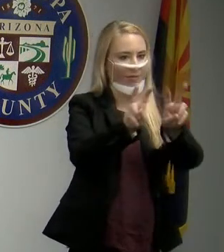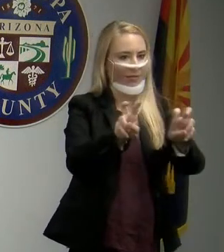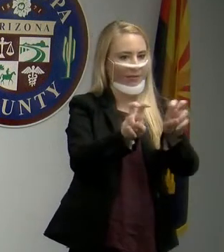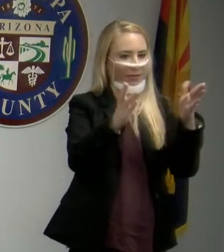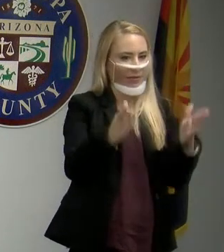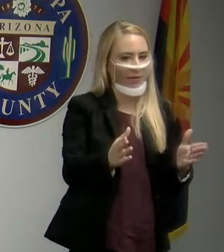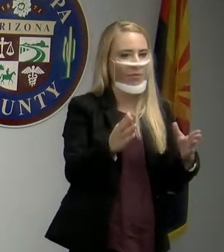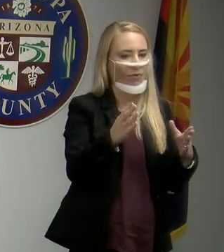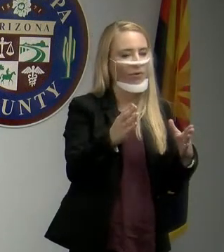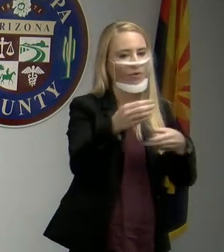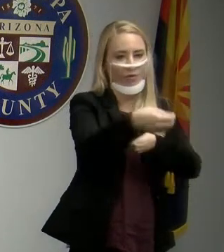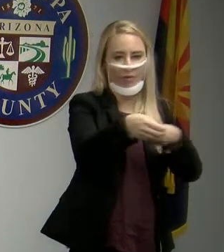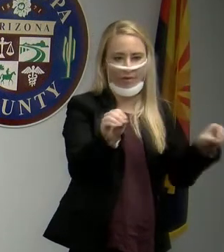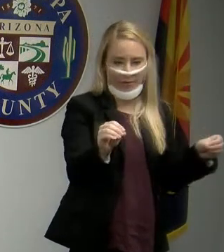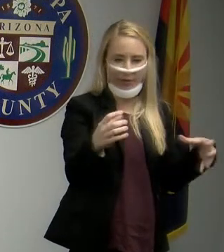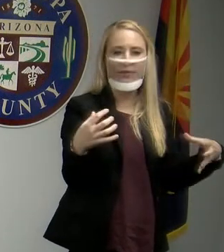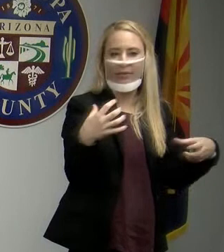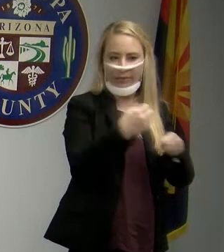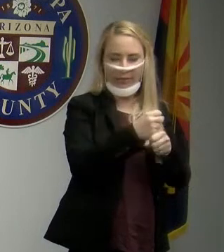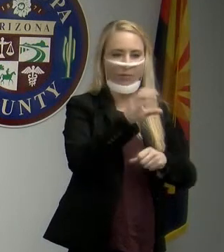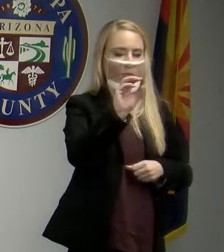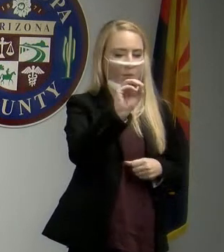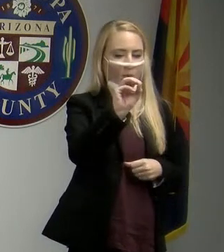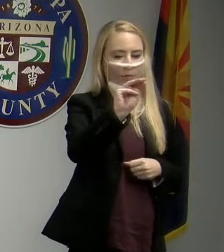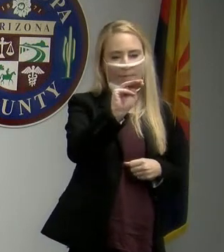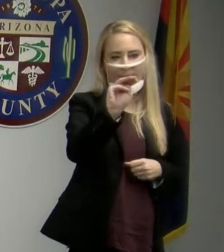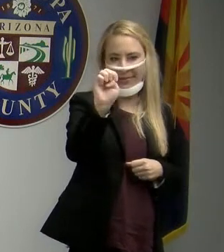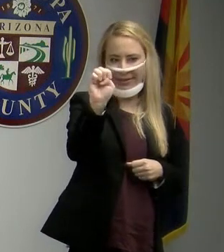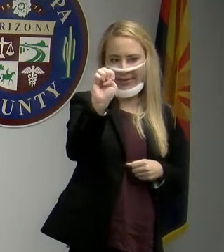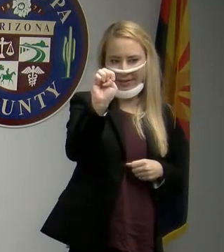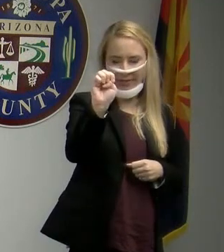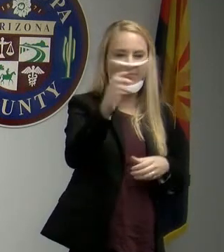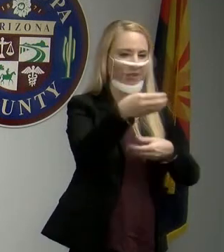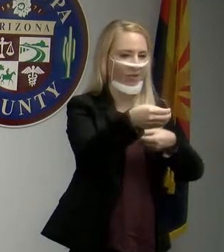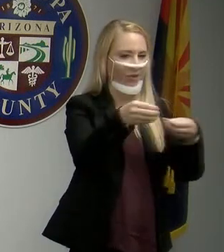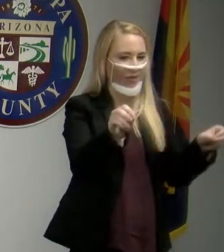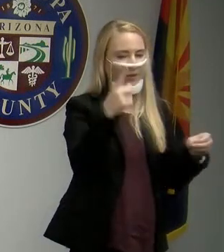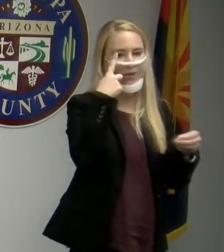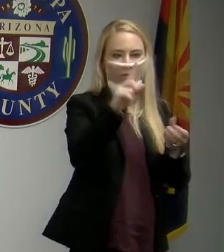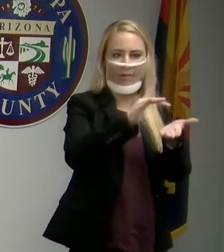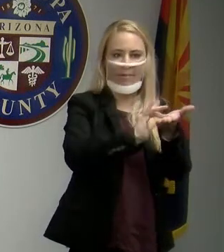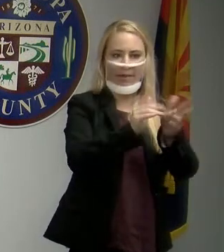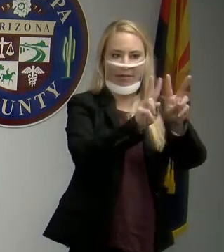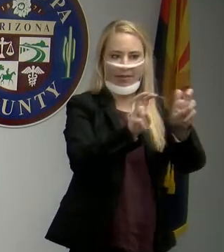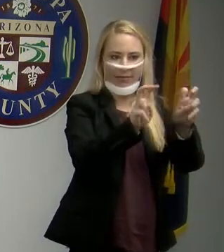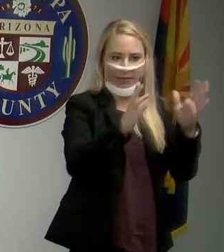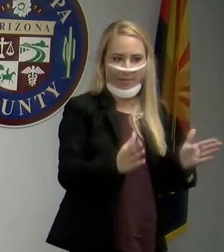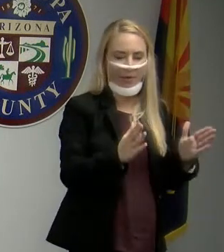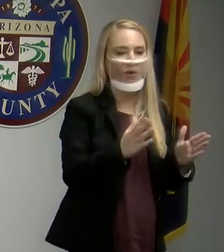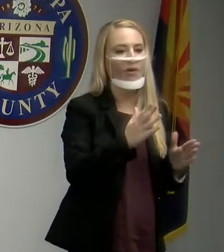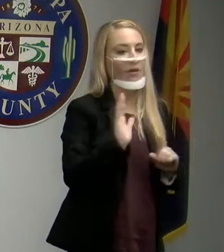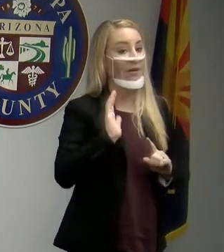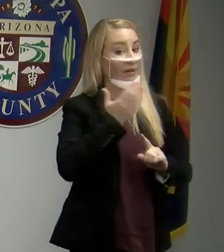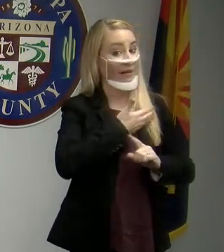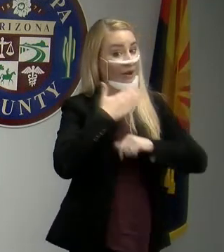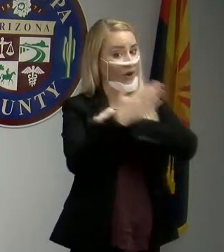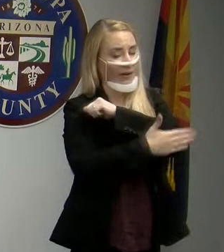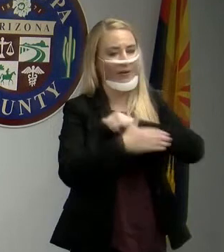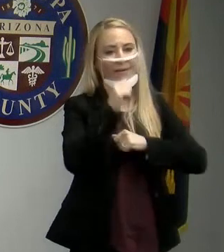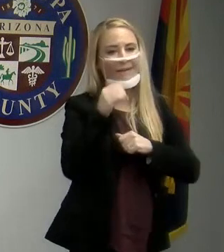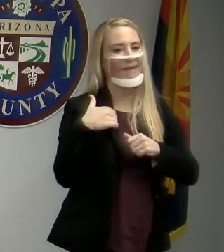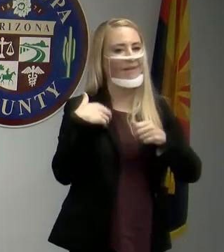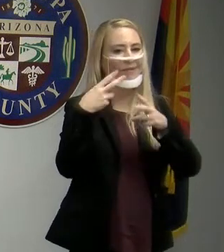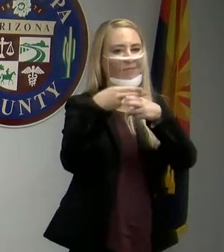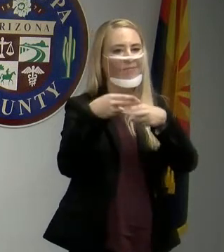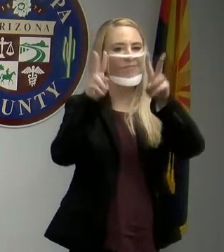County Office of the Medical Examiner is the official title of our Medical Examiner's Office. We do not have a coroner in Maricopa County. We have